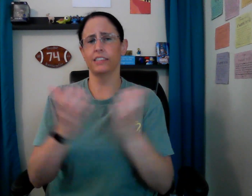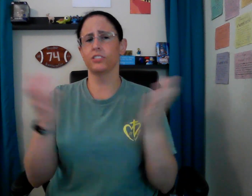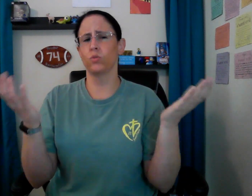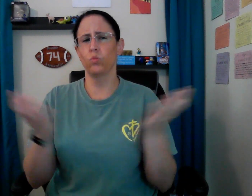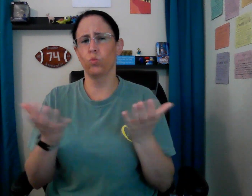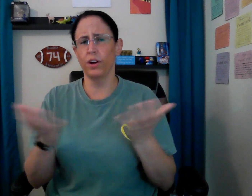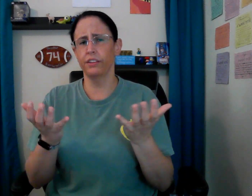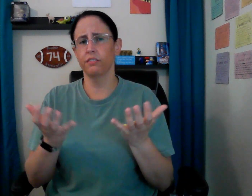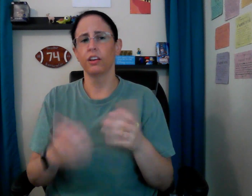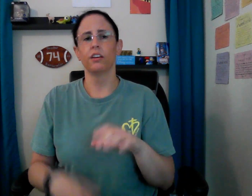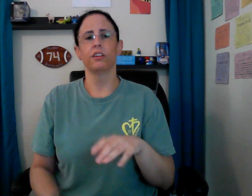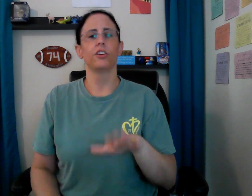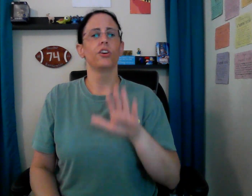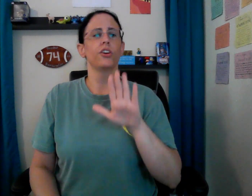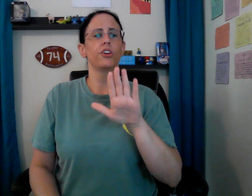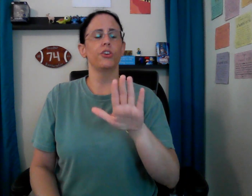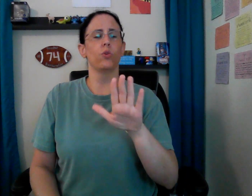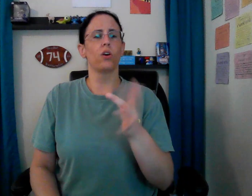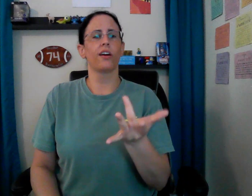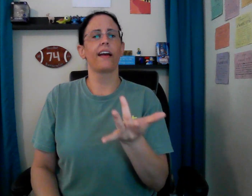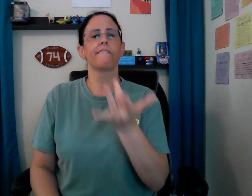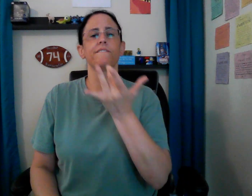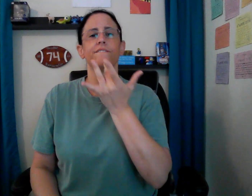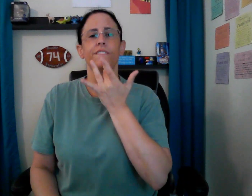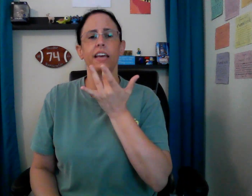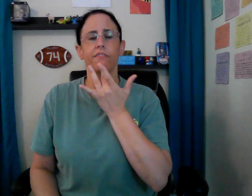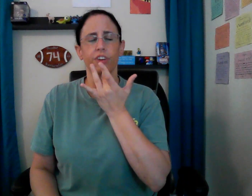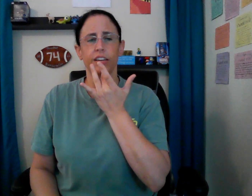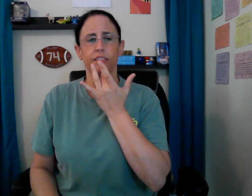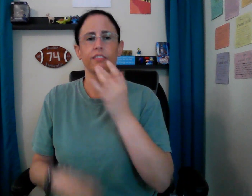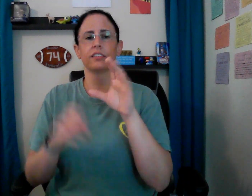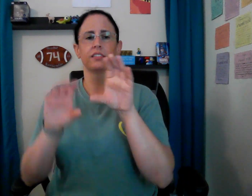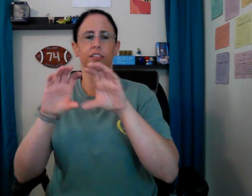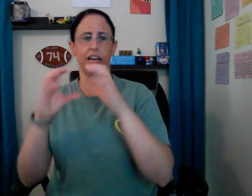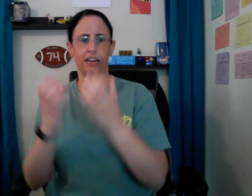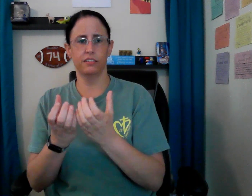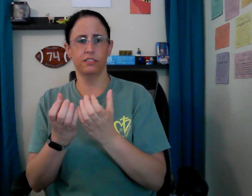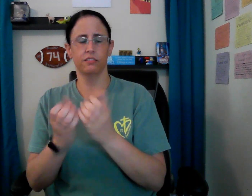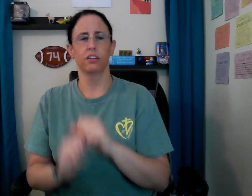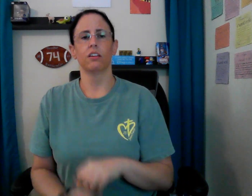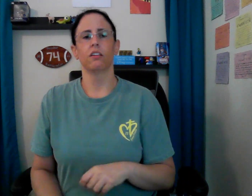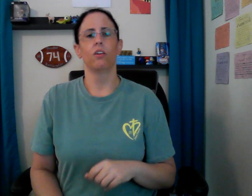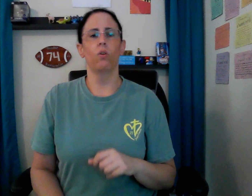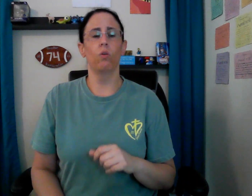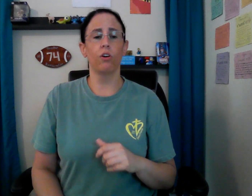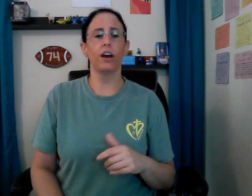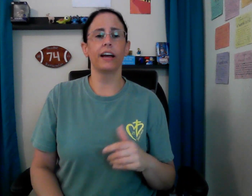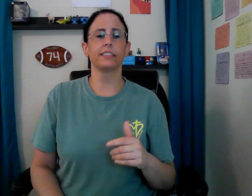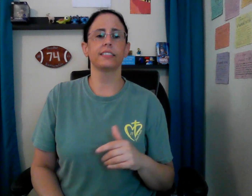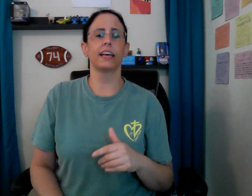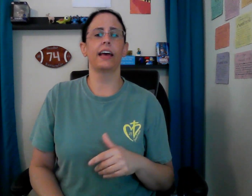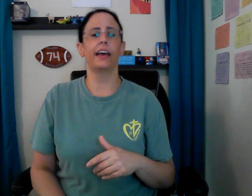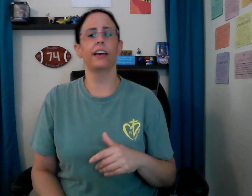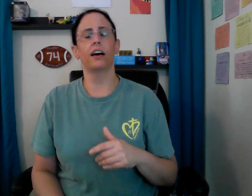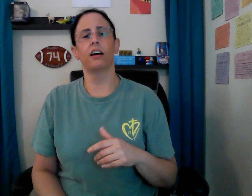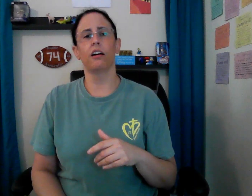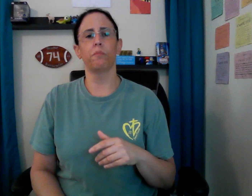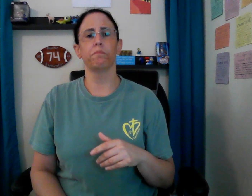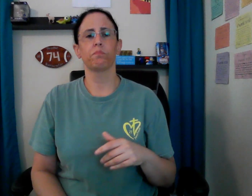class what? Your favorite class. Or I could say